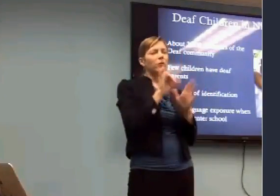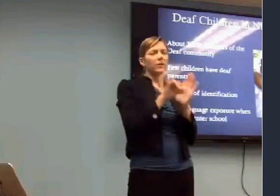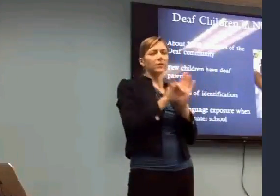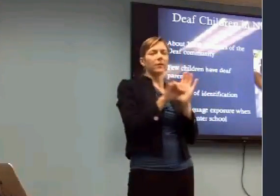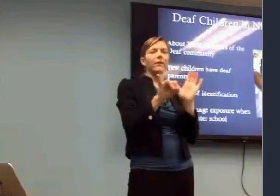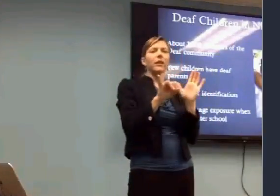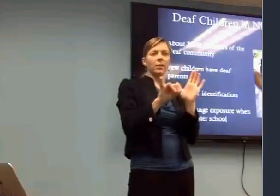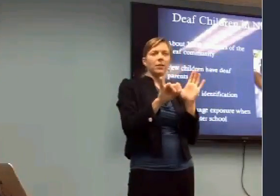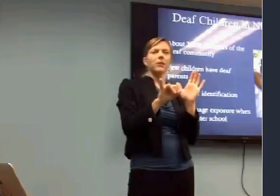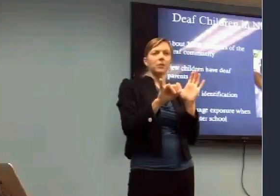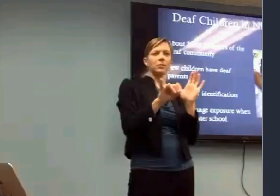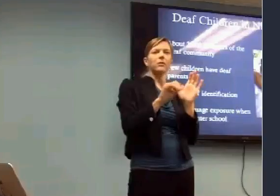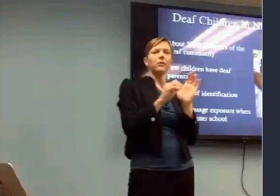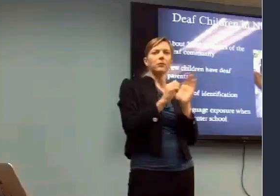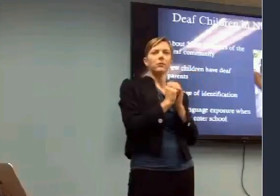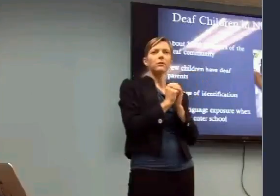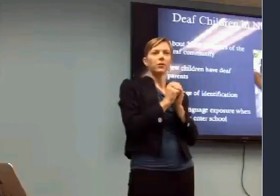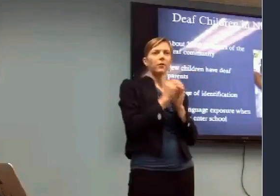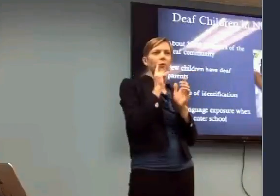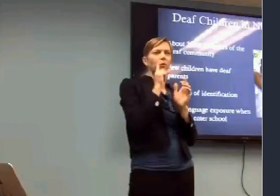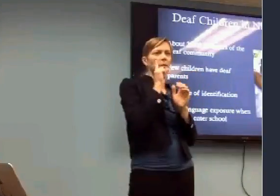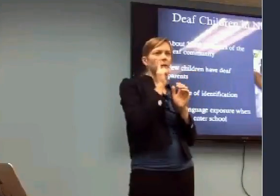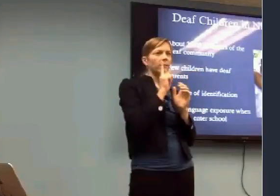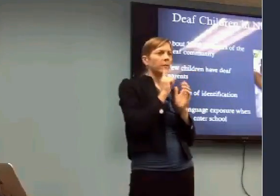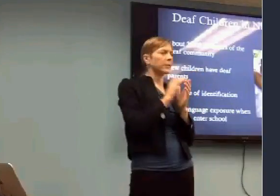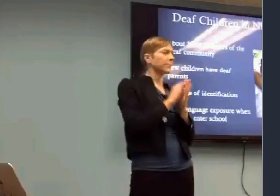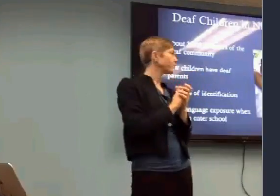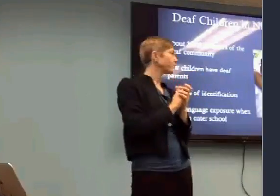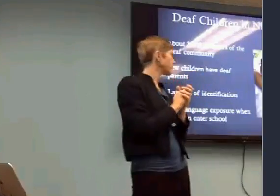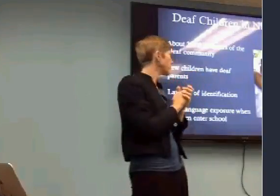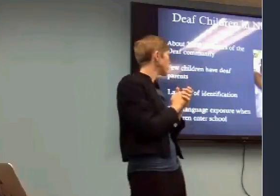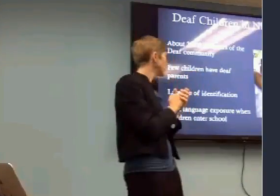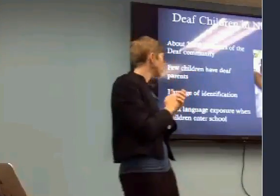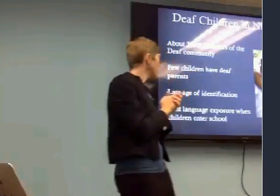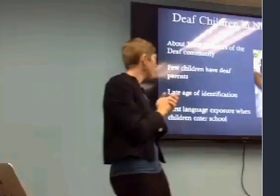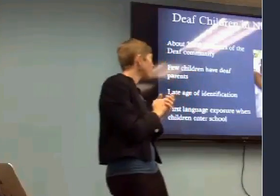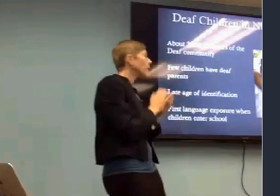delayed late age of identification of deafness.